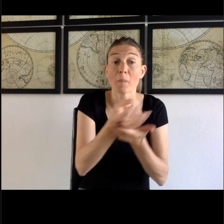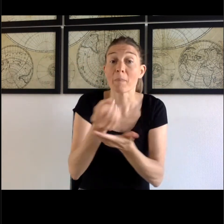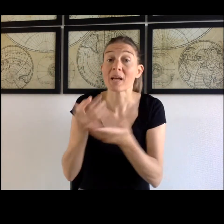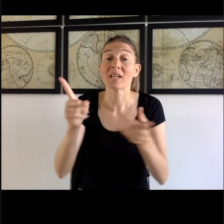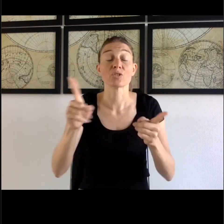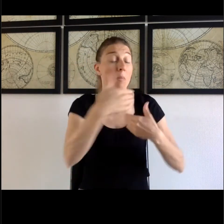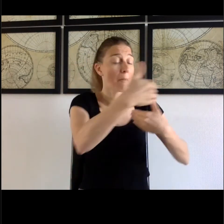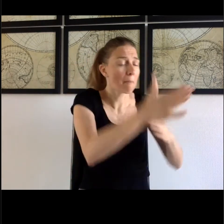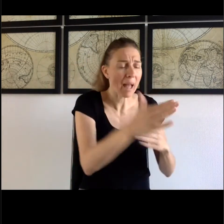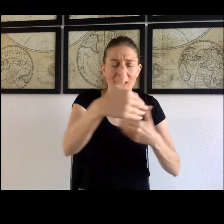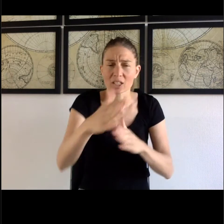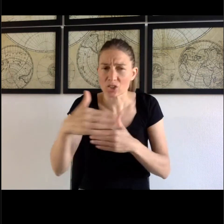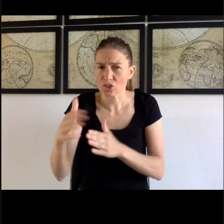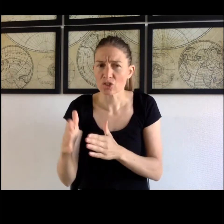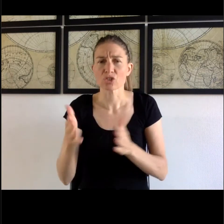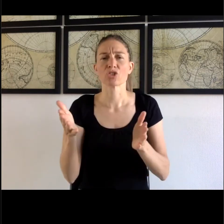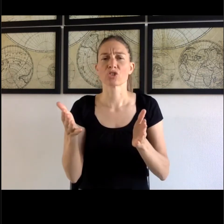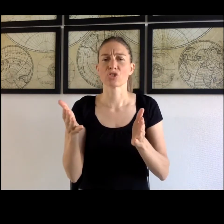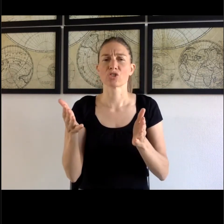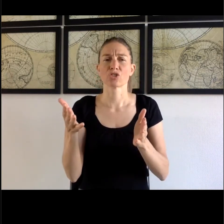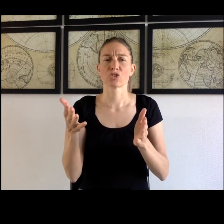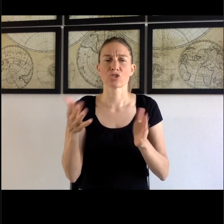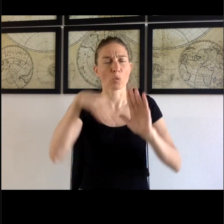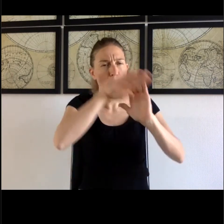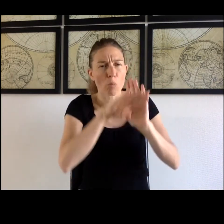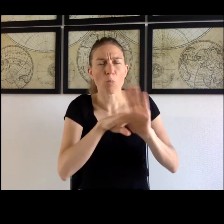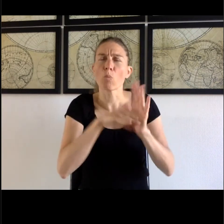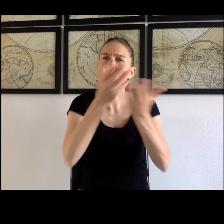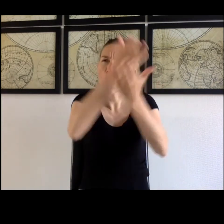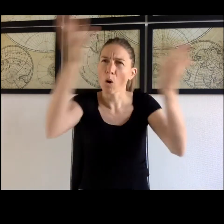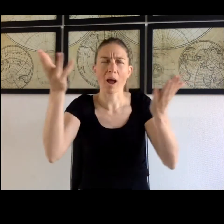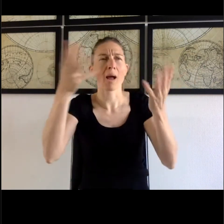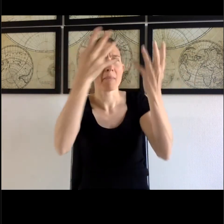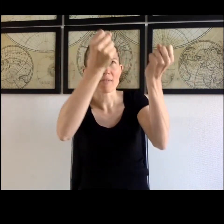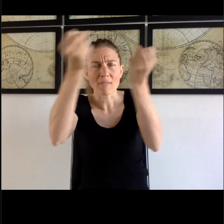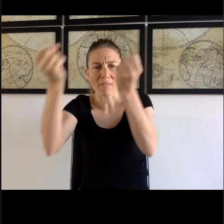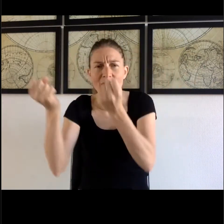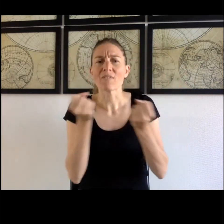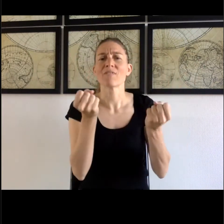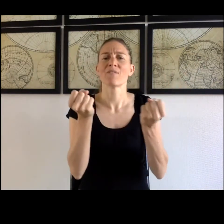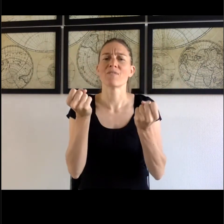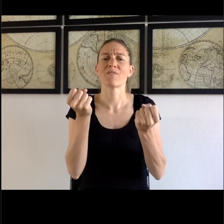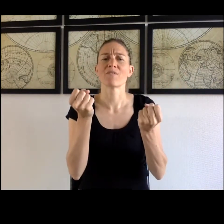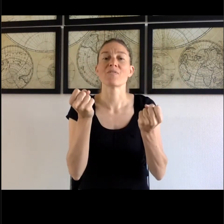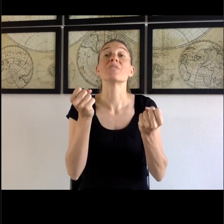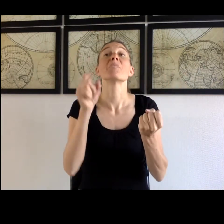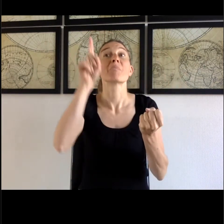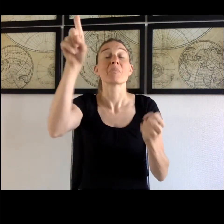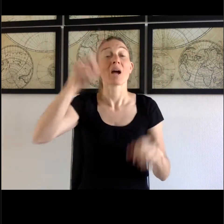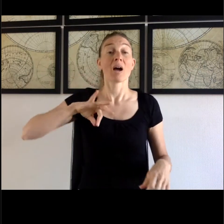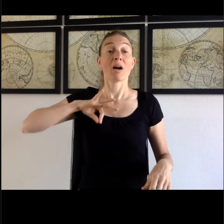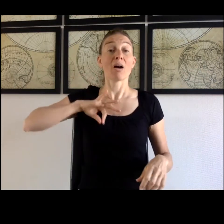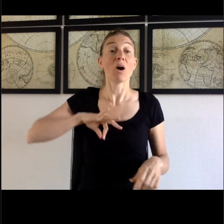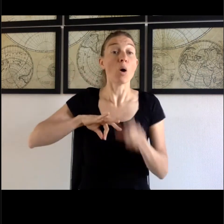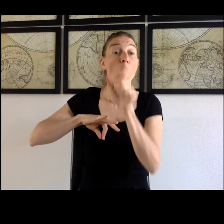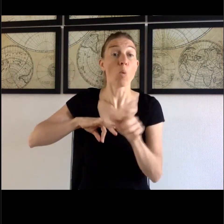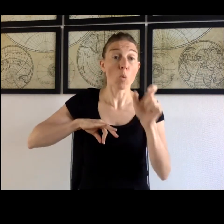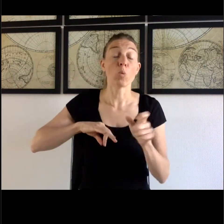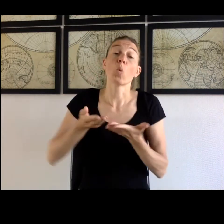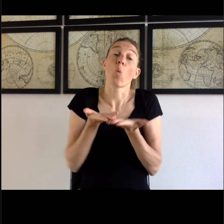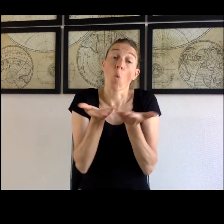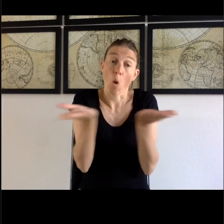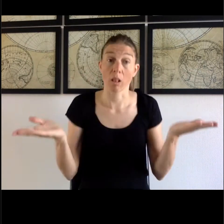packages and the schemes and the benefits that are available, both the mainstream benefits and the specific benefits and a